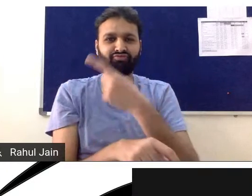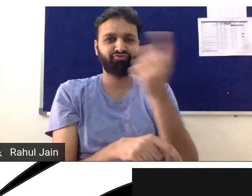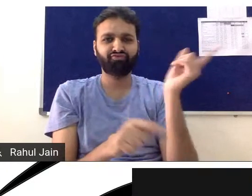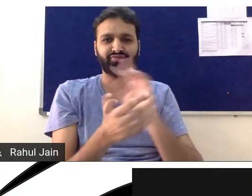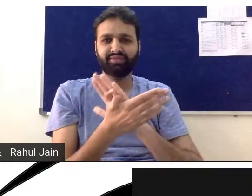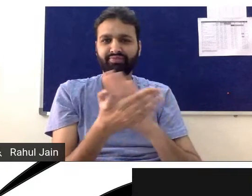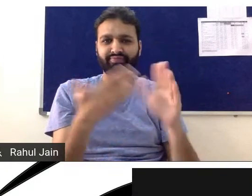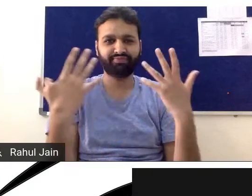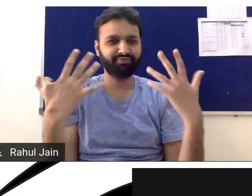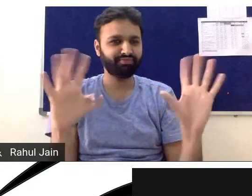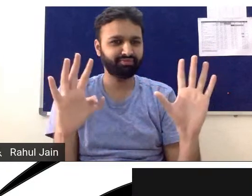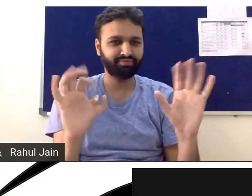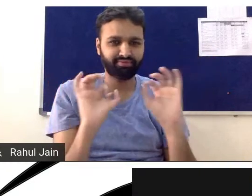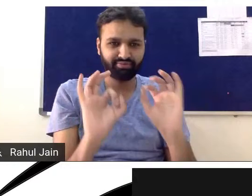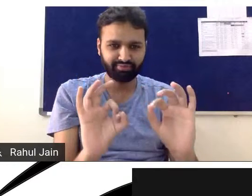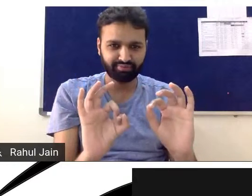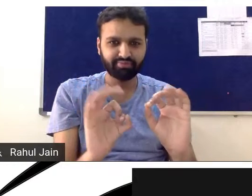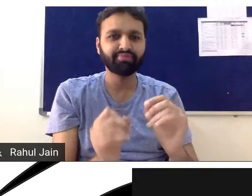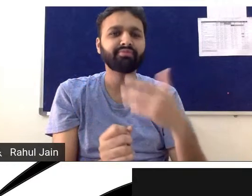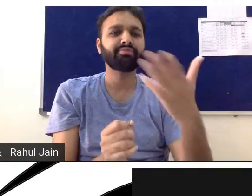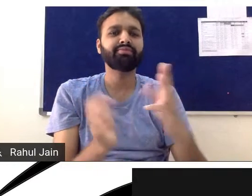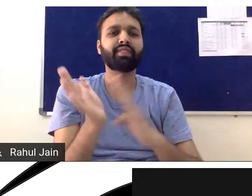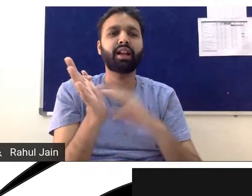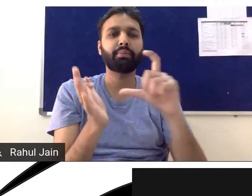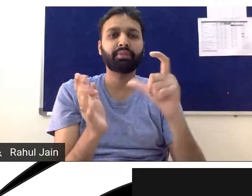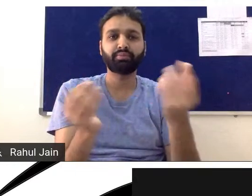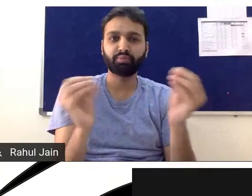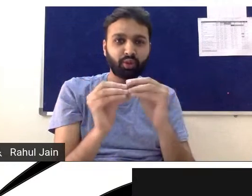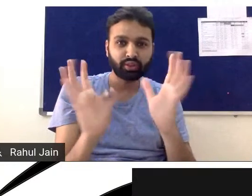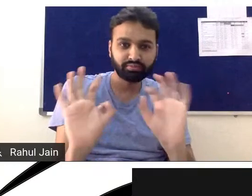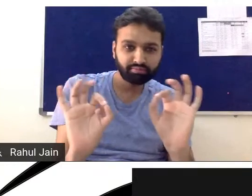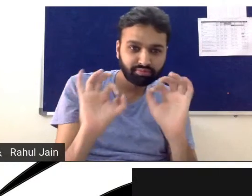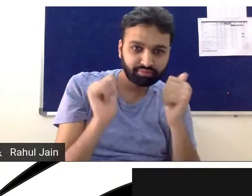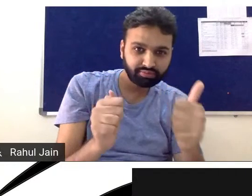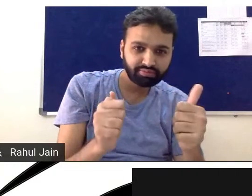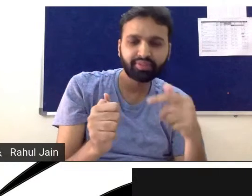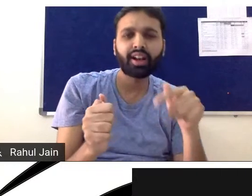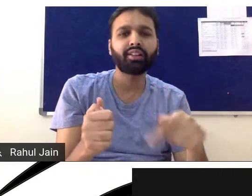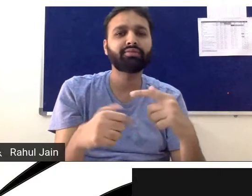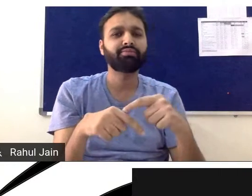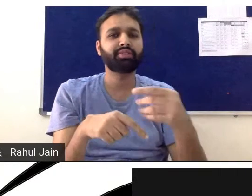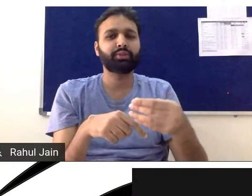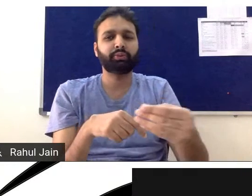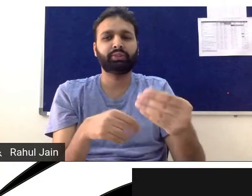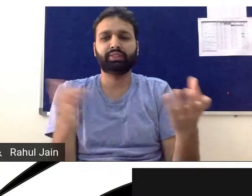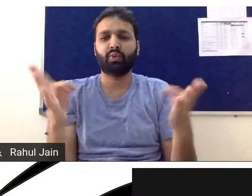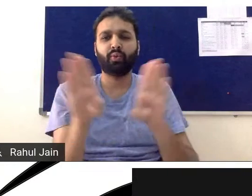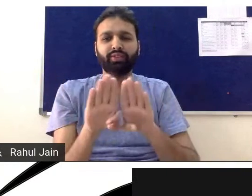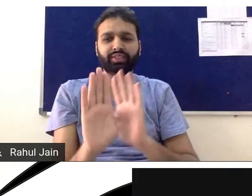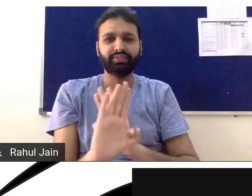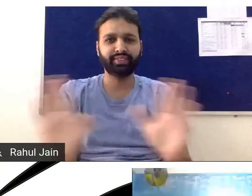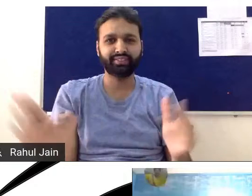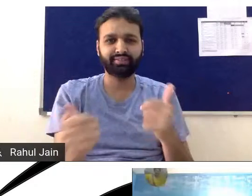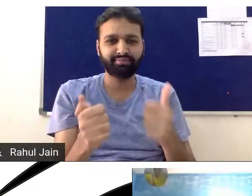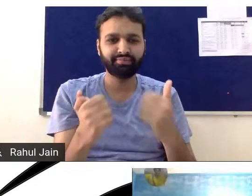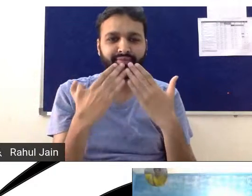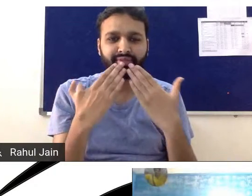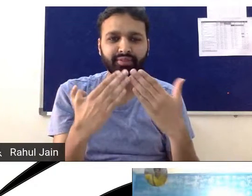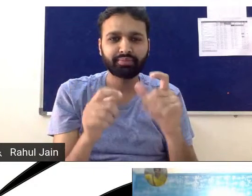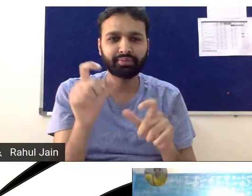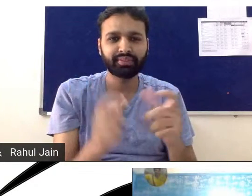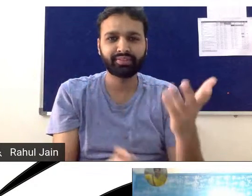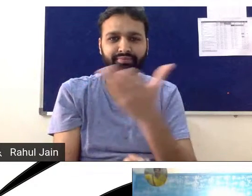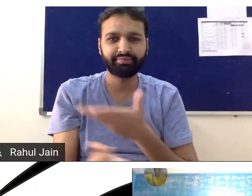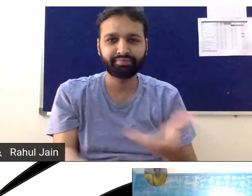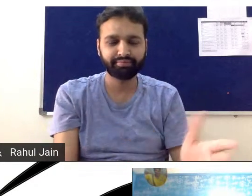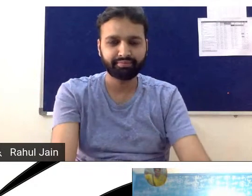Okay, we have now completed, we have come to the end of the webinar. So we have completed all the speakers. I would like to ask the moderator if there's anything